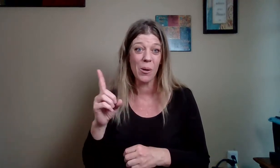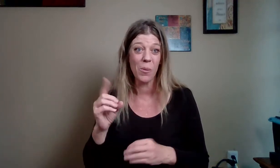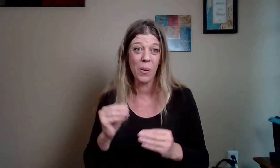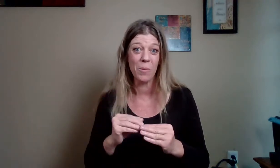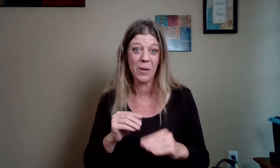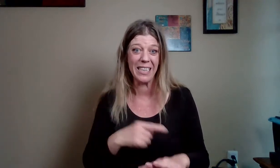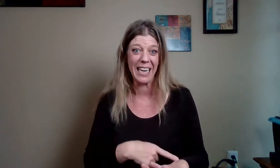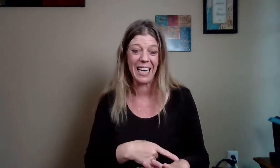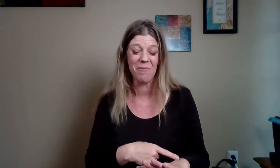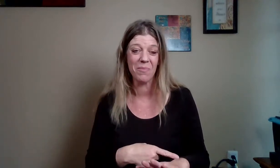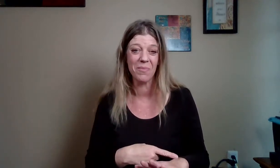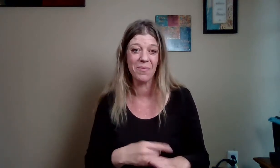One more time.